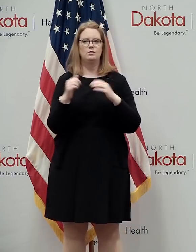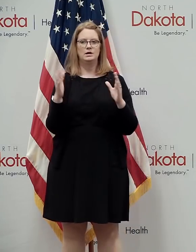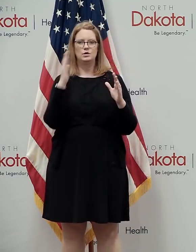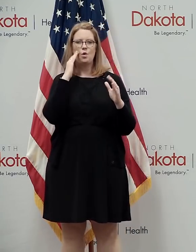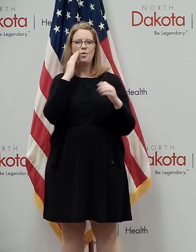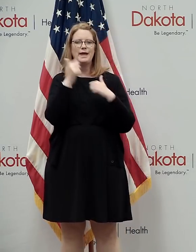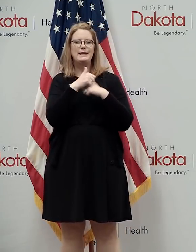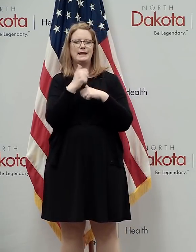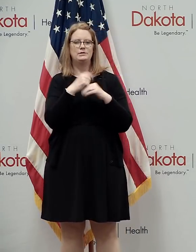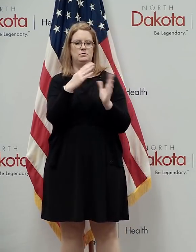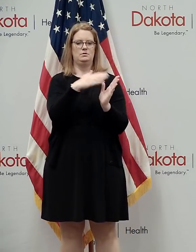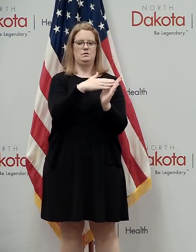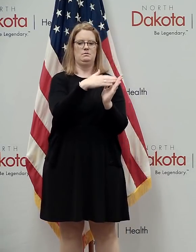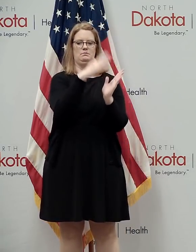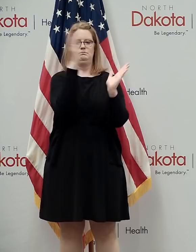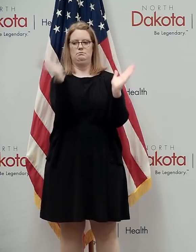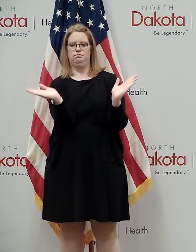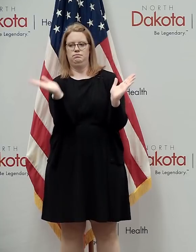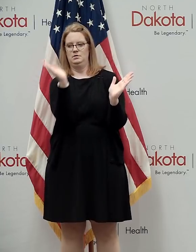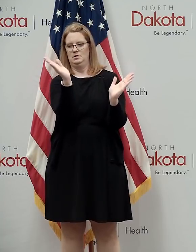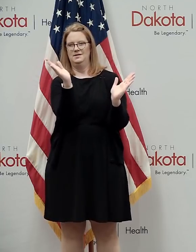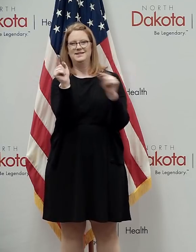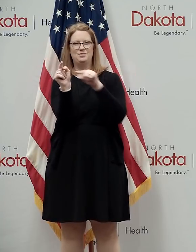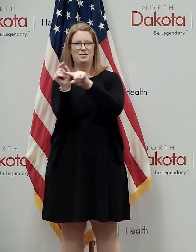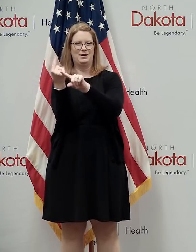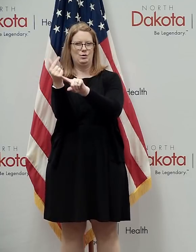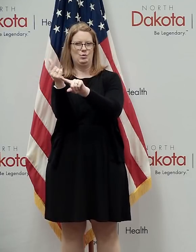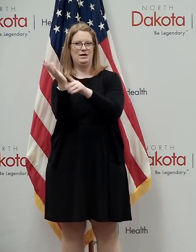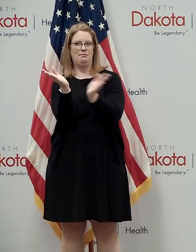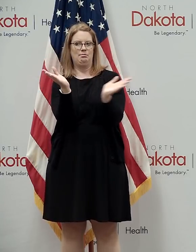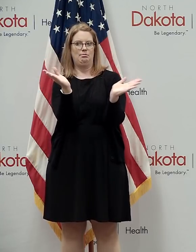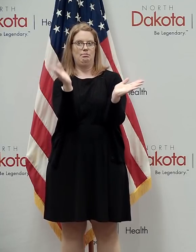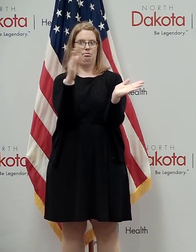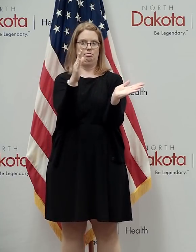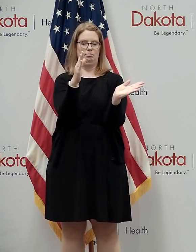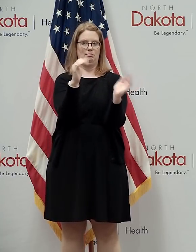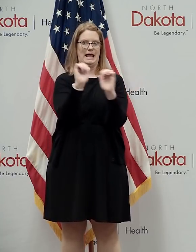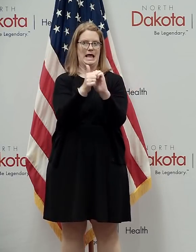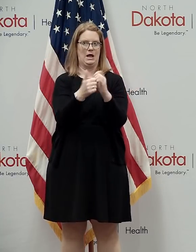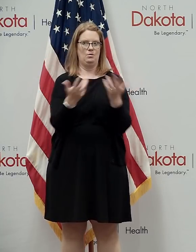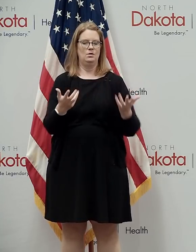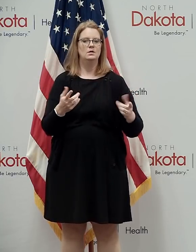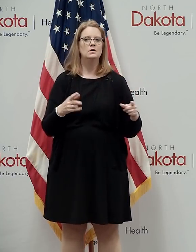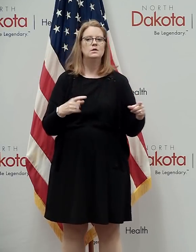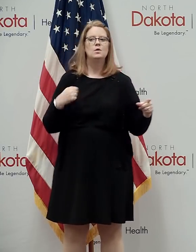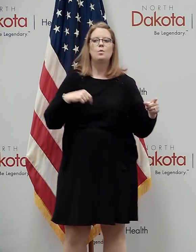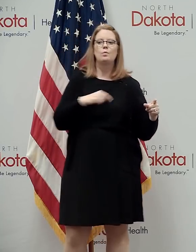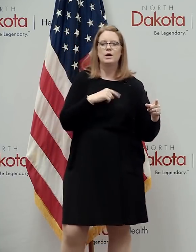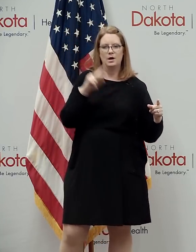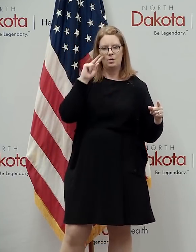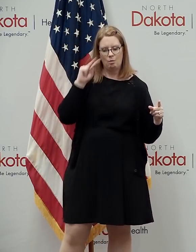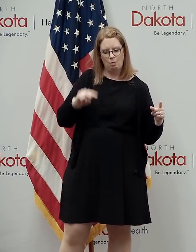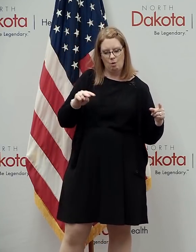there, and I say slowly but steadily, and what's my concern? The thing that we're going to pay close attention to is